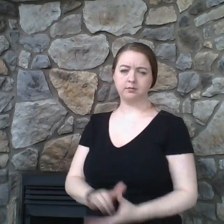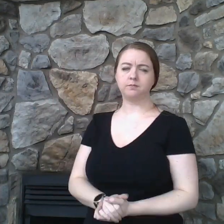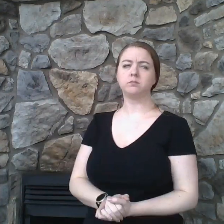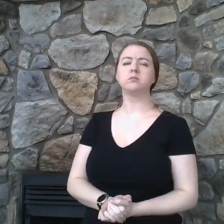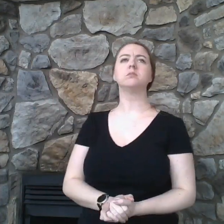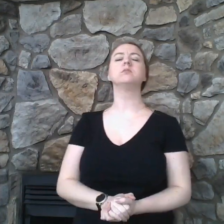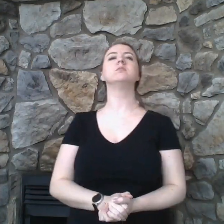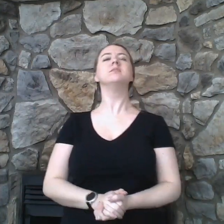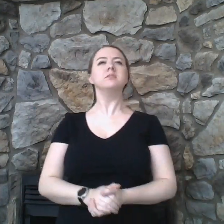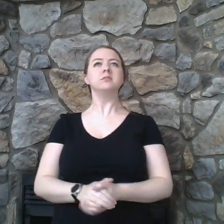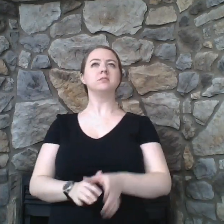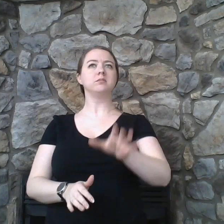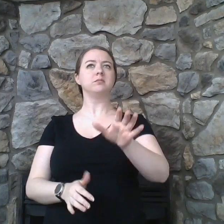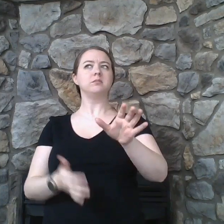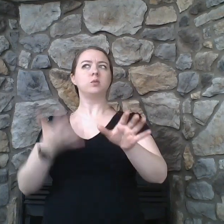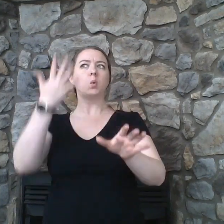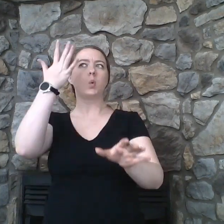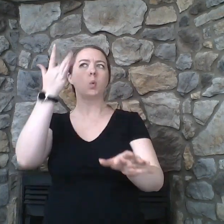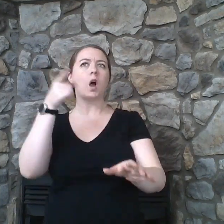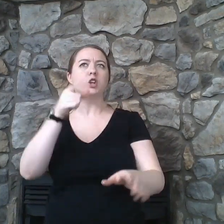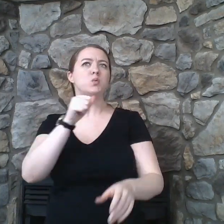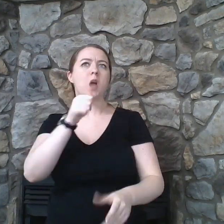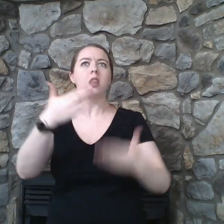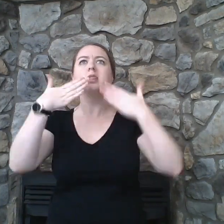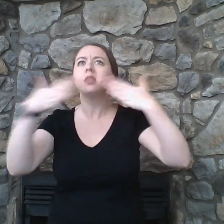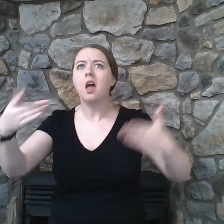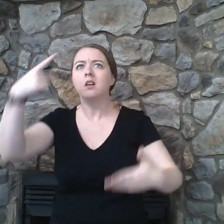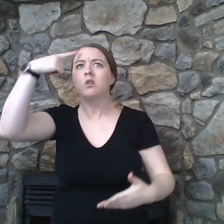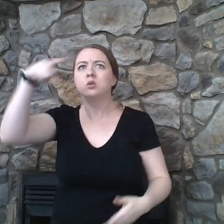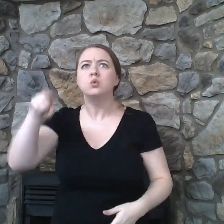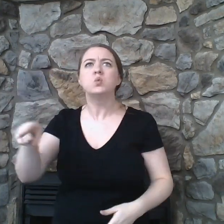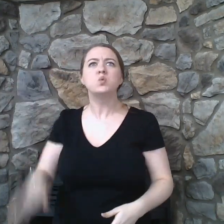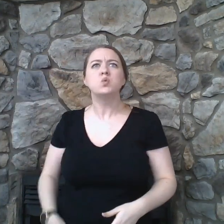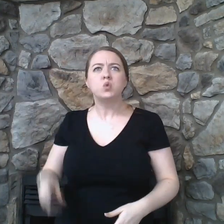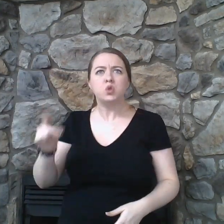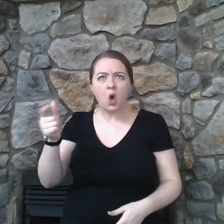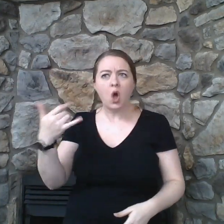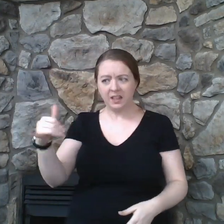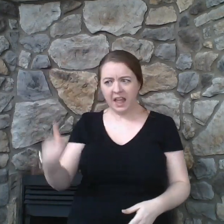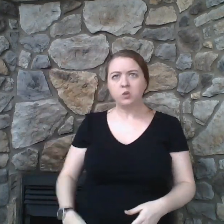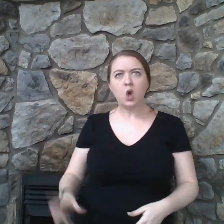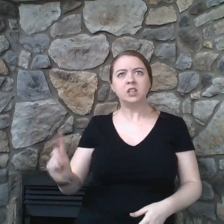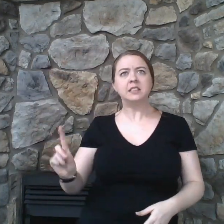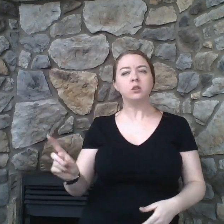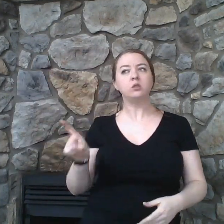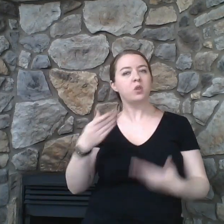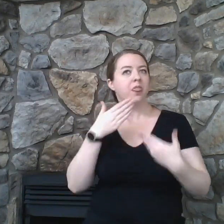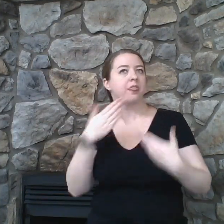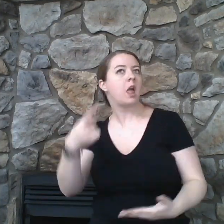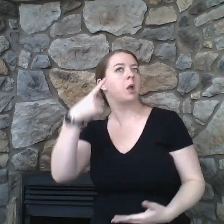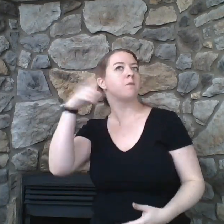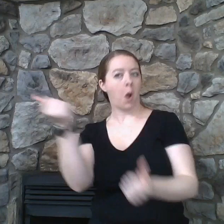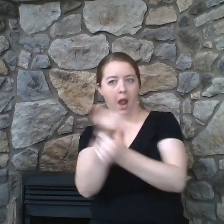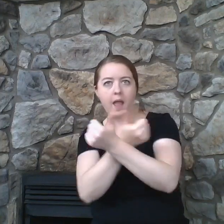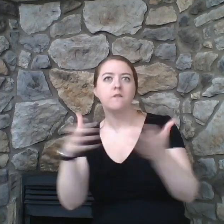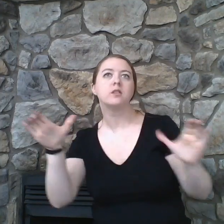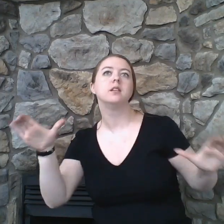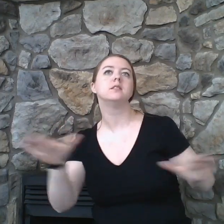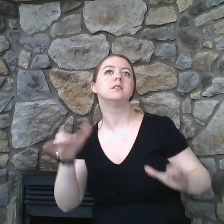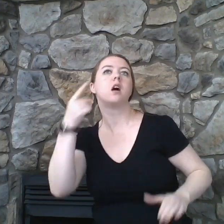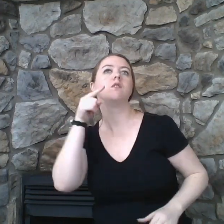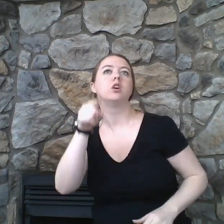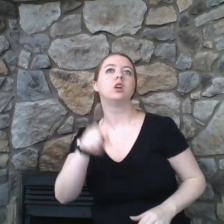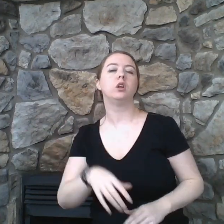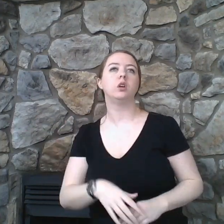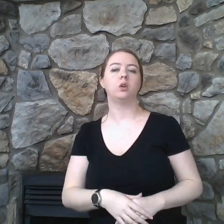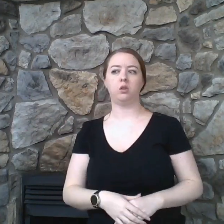gentleman, "Why aren't you grateful to Yellow Dog Dingo? Why don't you thank him for all he has done for